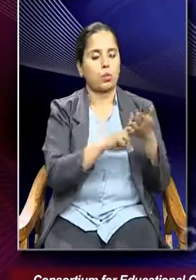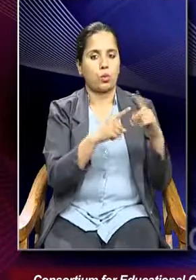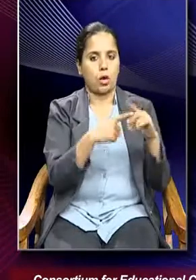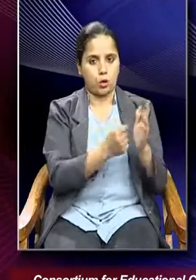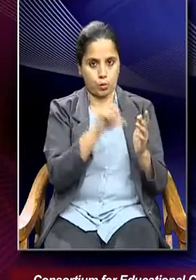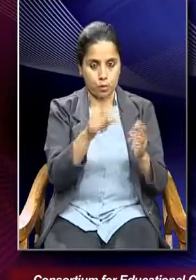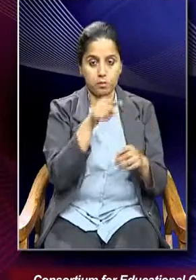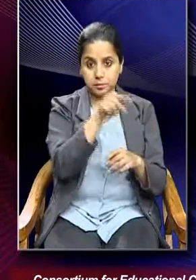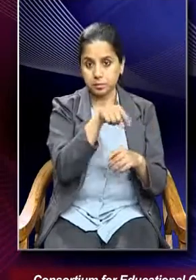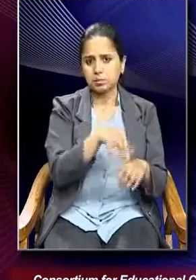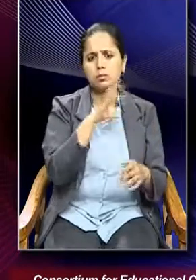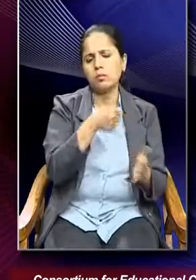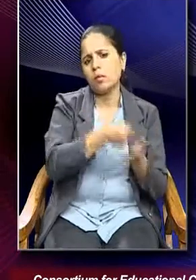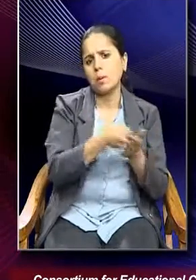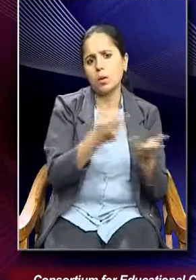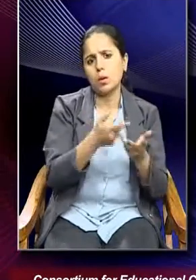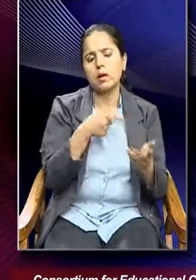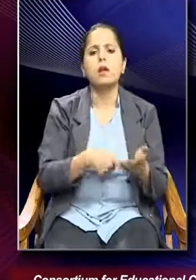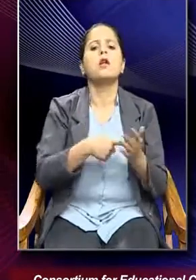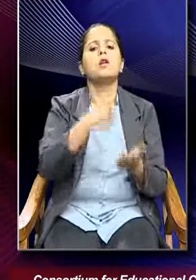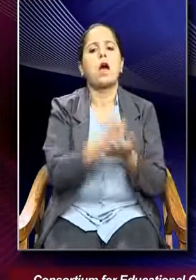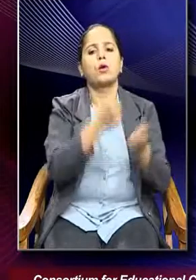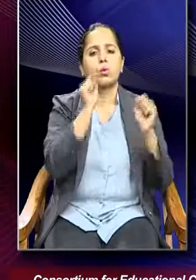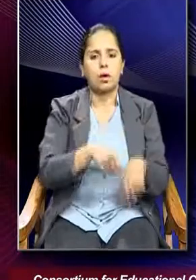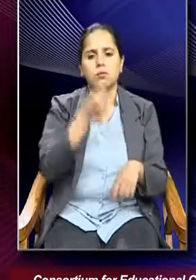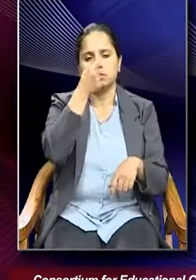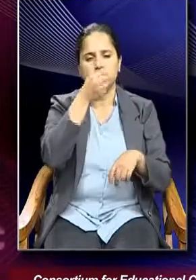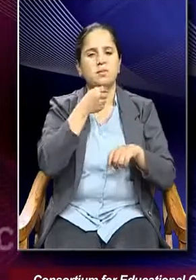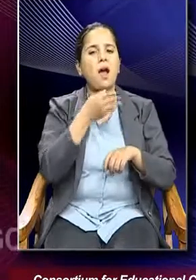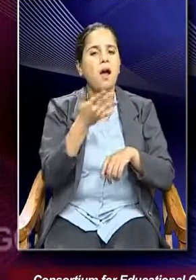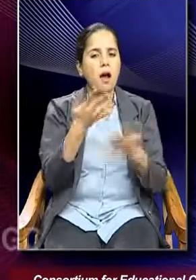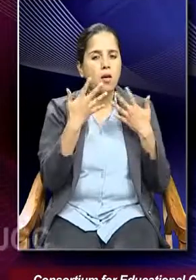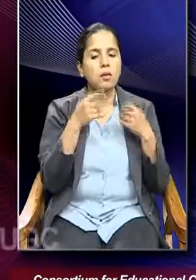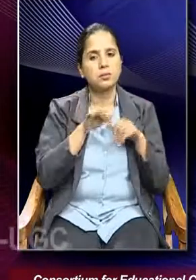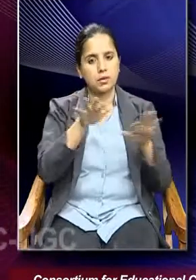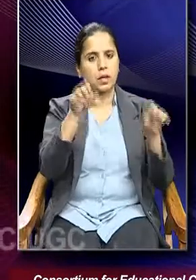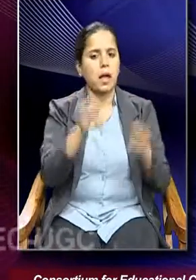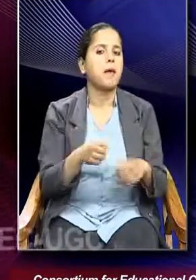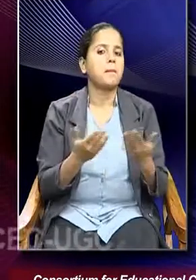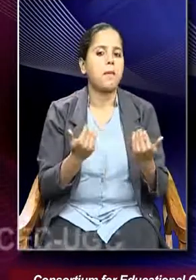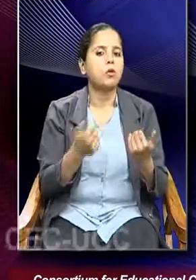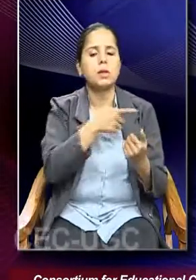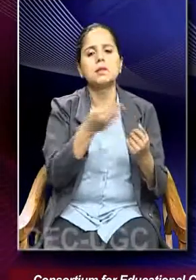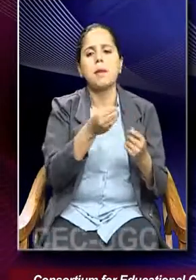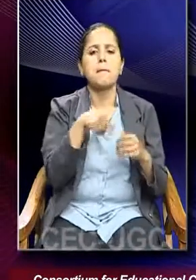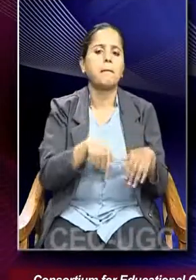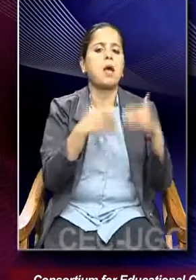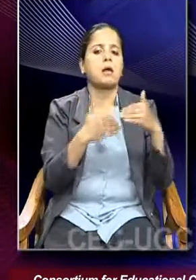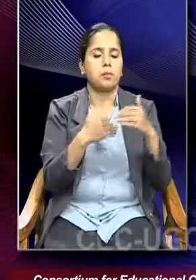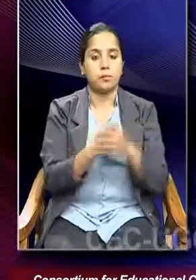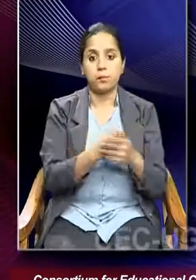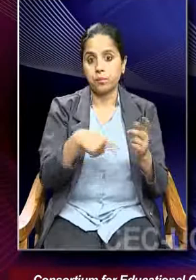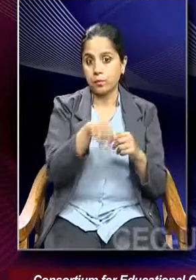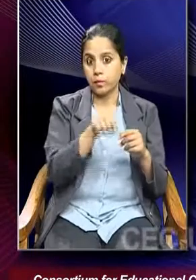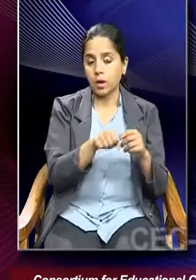and control is right to pollute, and that is tradable right to pollute. Command and control